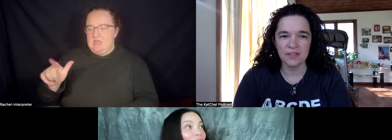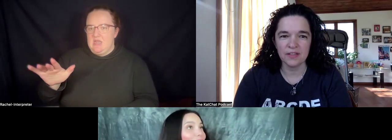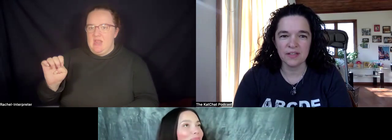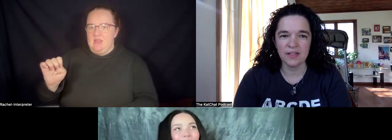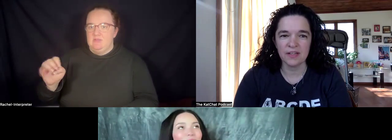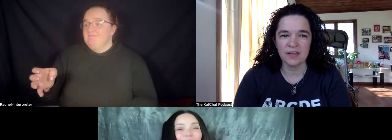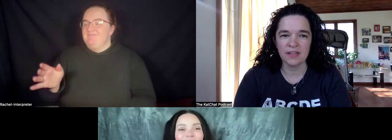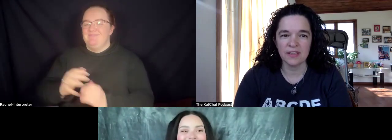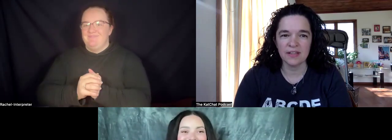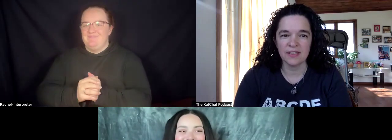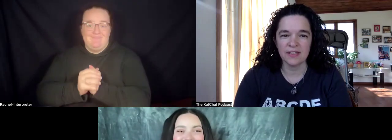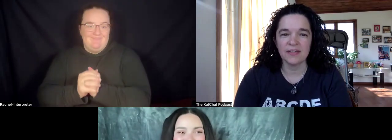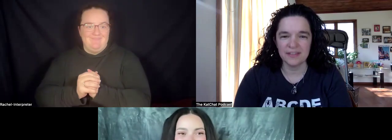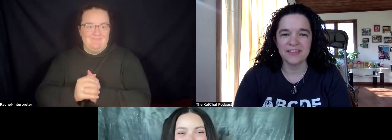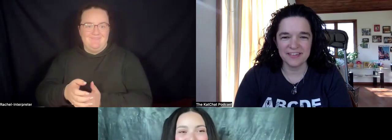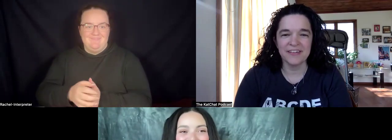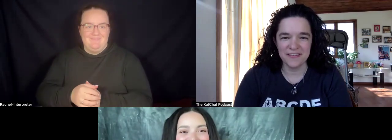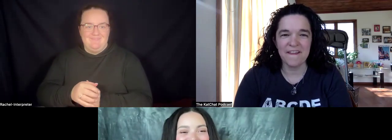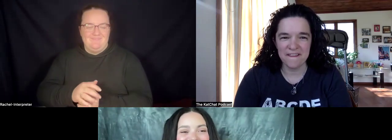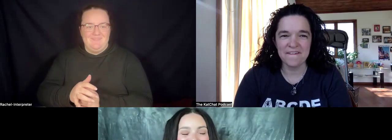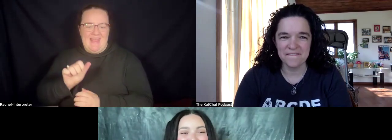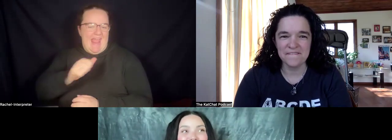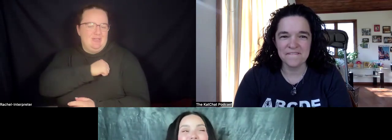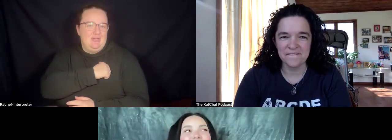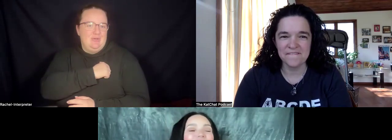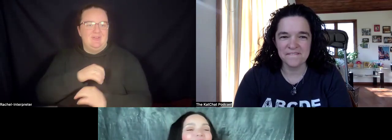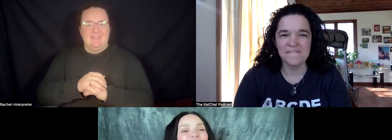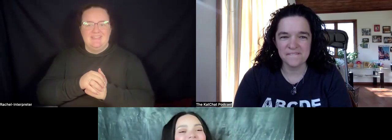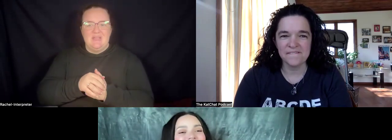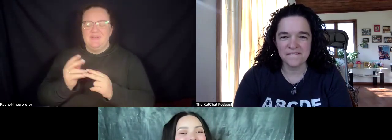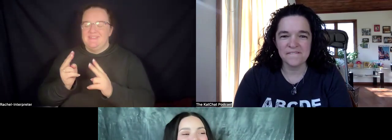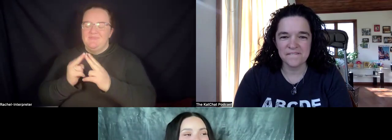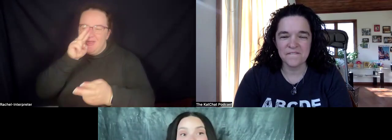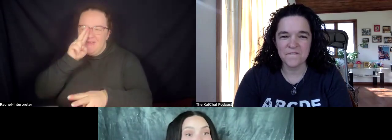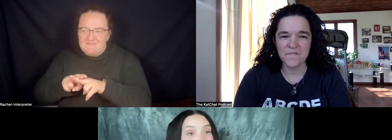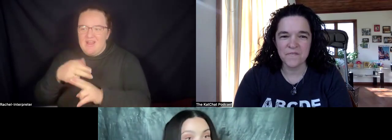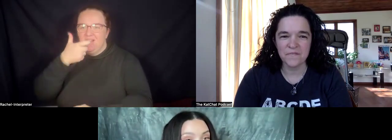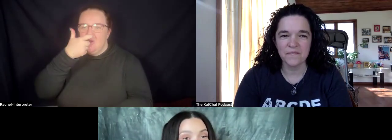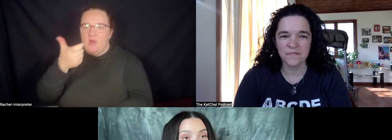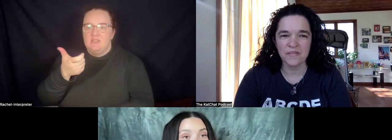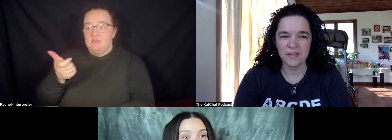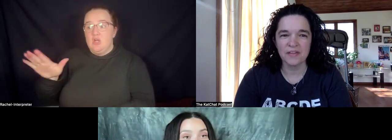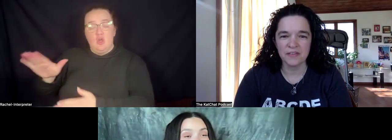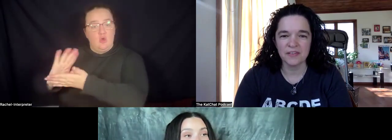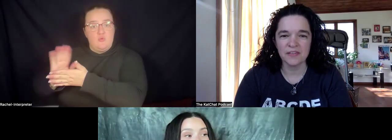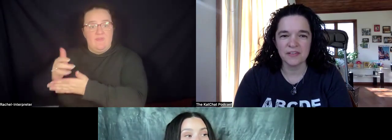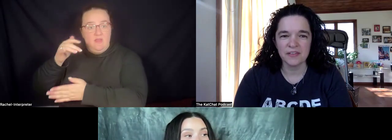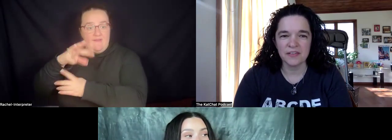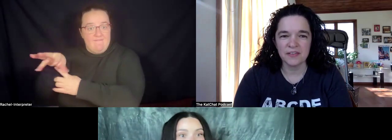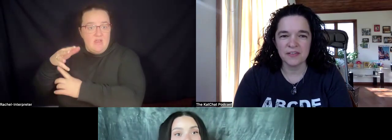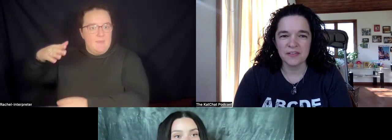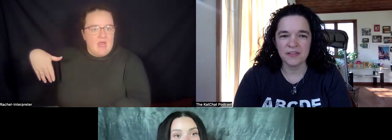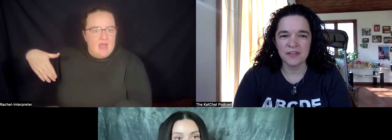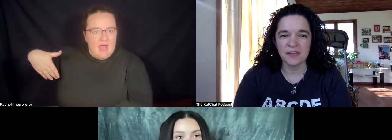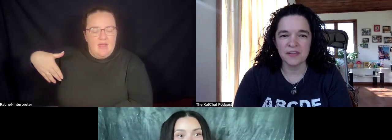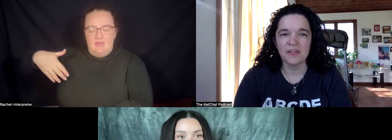attitude to her in the film. So it was so fun watching she hadn't filmed her movie yet either. And